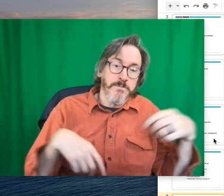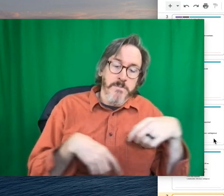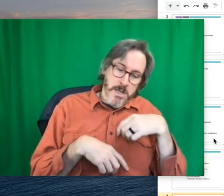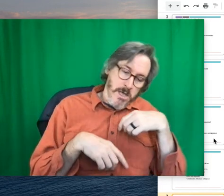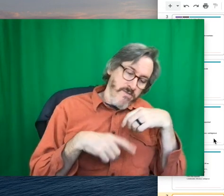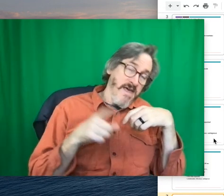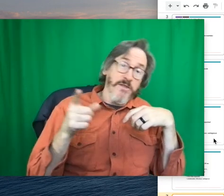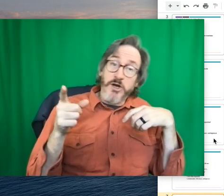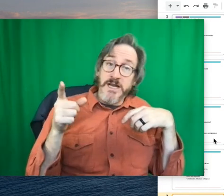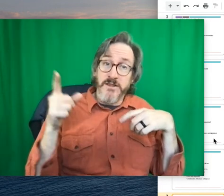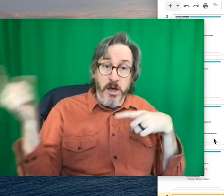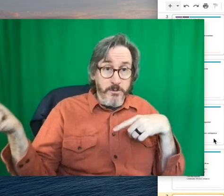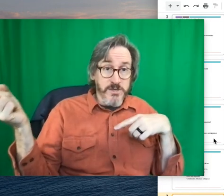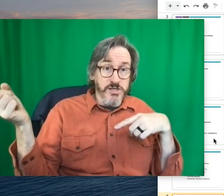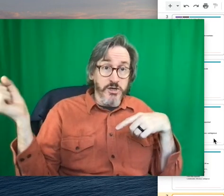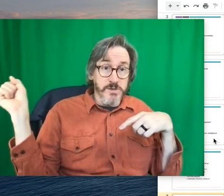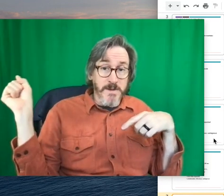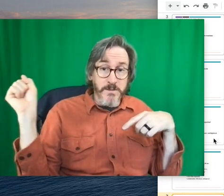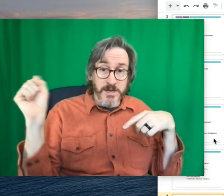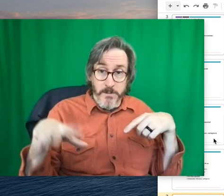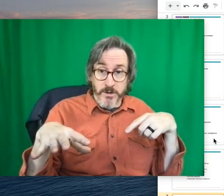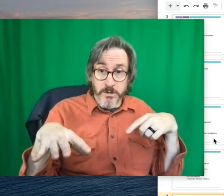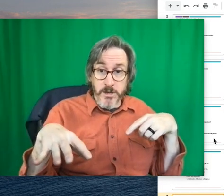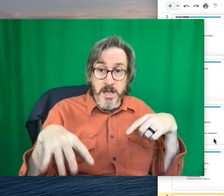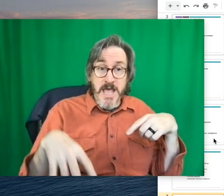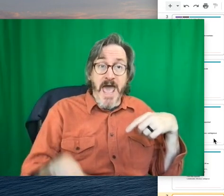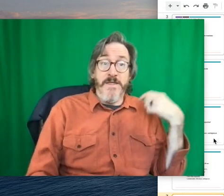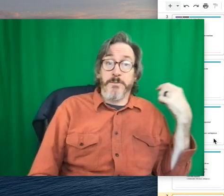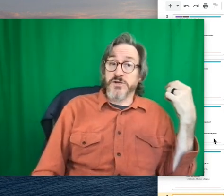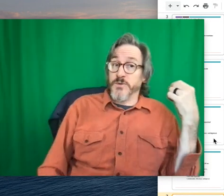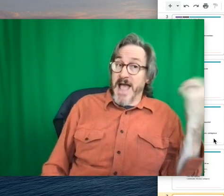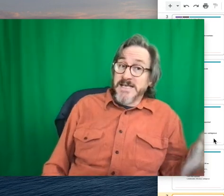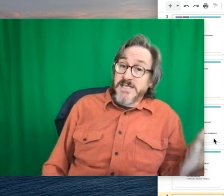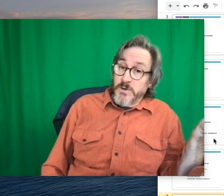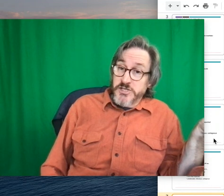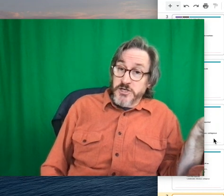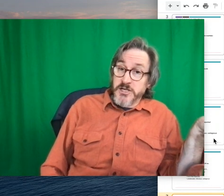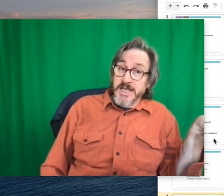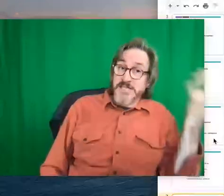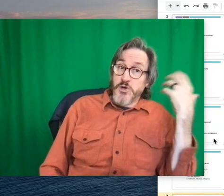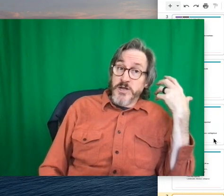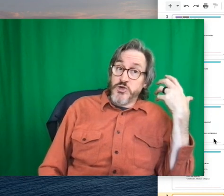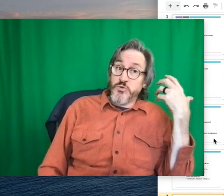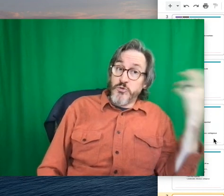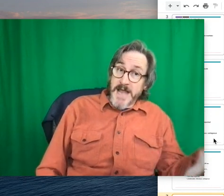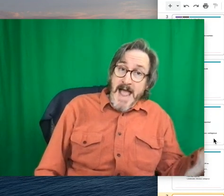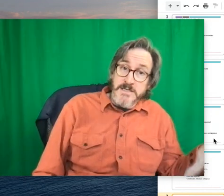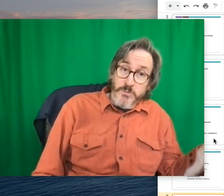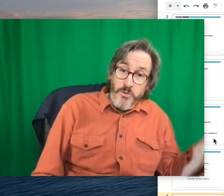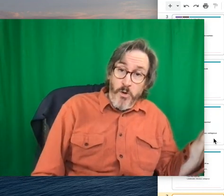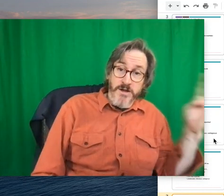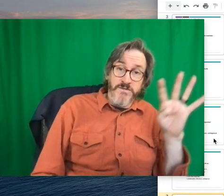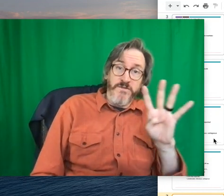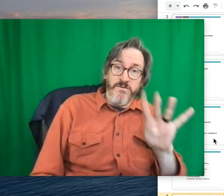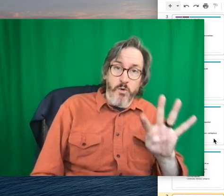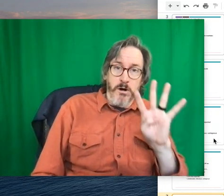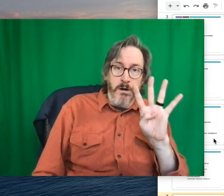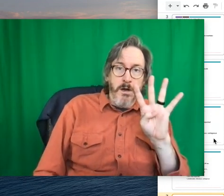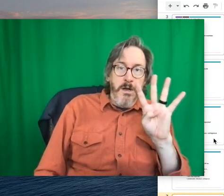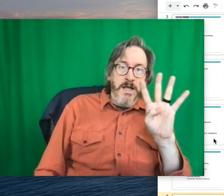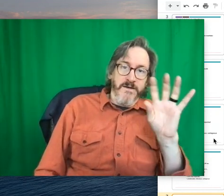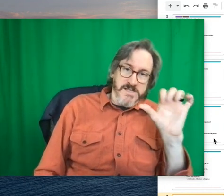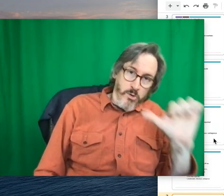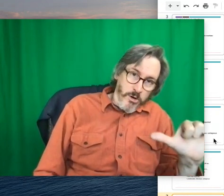this. Then the other person's going to respond with a number. And then the person who asked the question is going to react with one of the